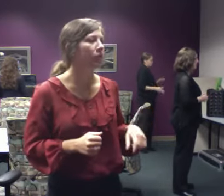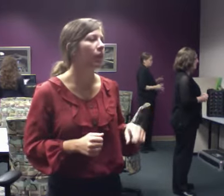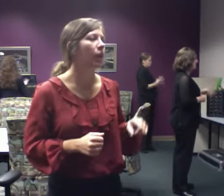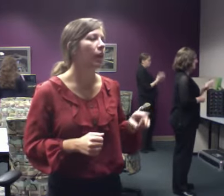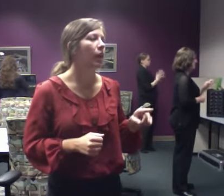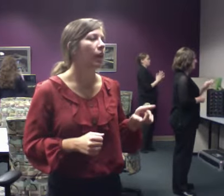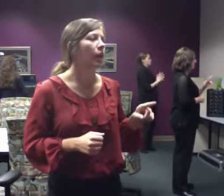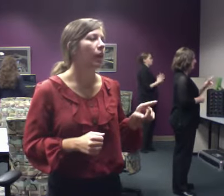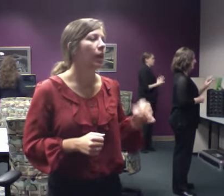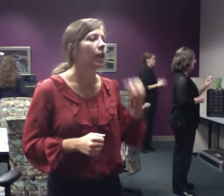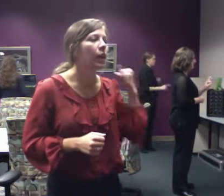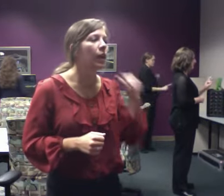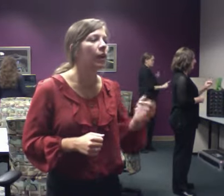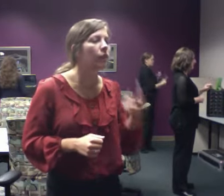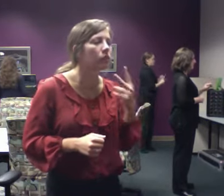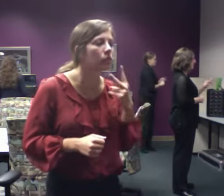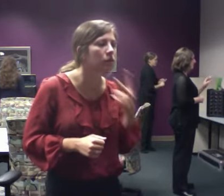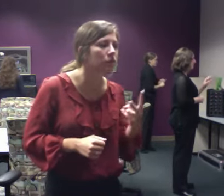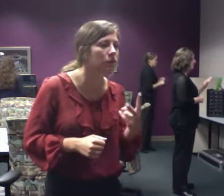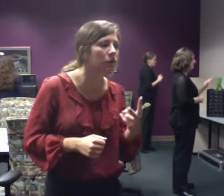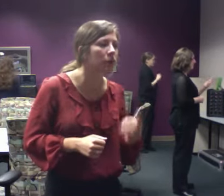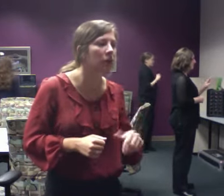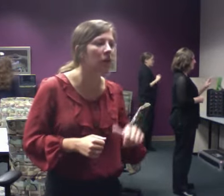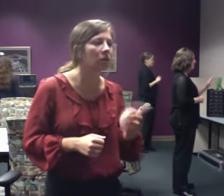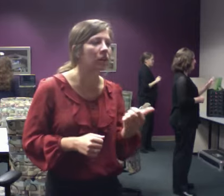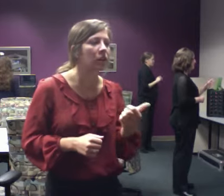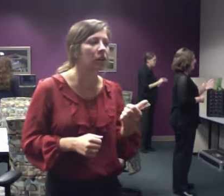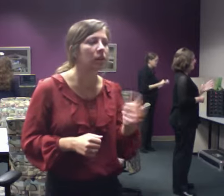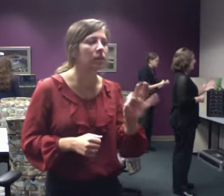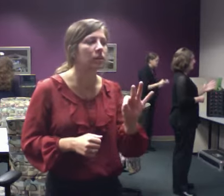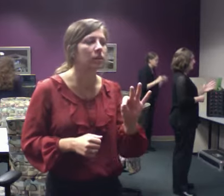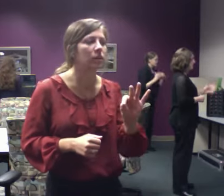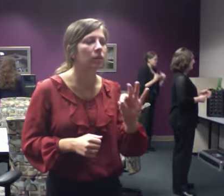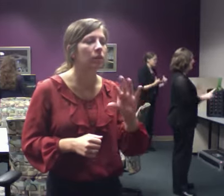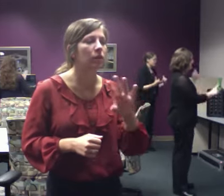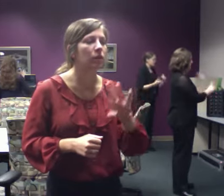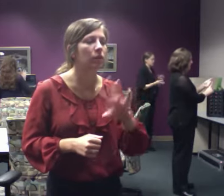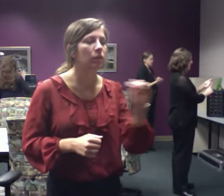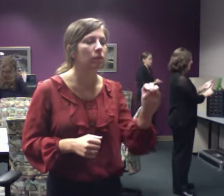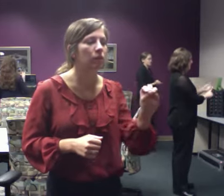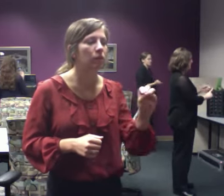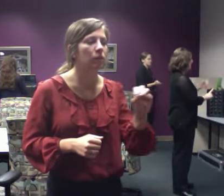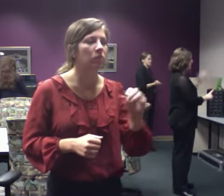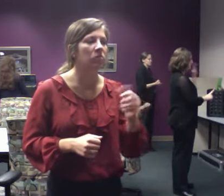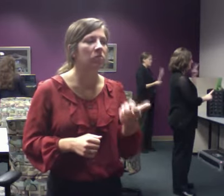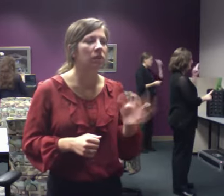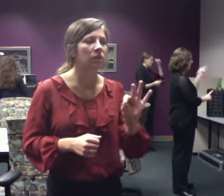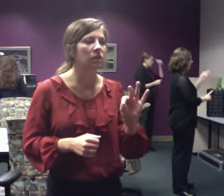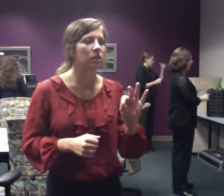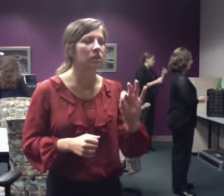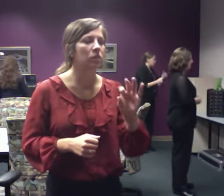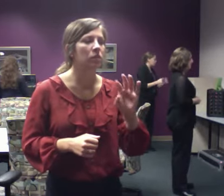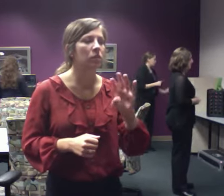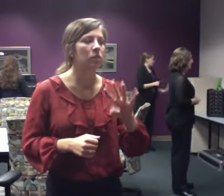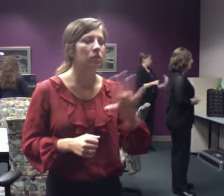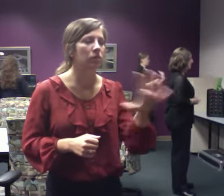were pessimist, you'd go all the way back to World War I. These people have not had a chance to catch their breath, except for the brief period